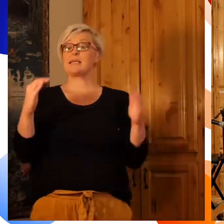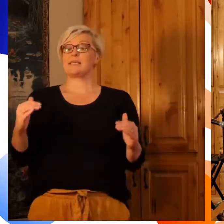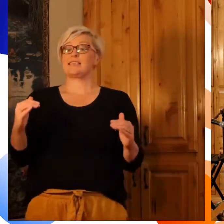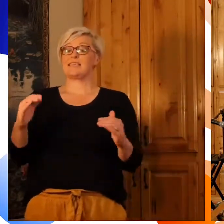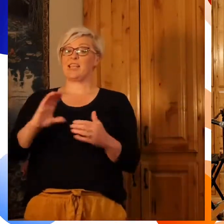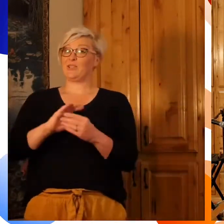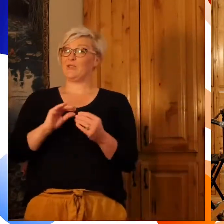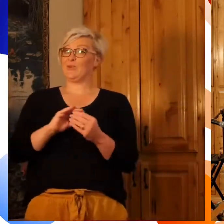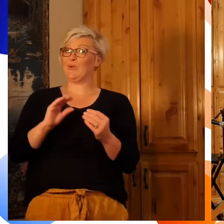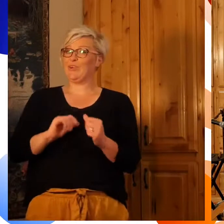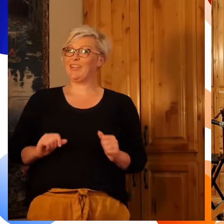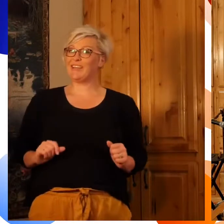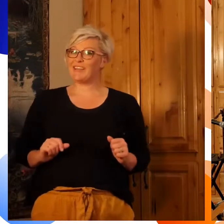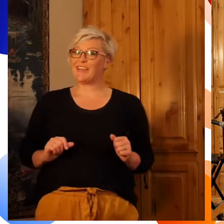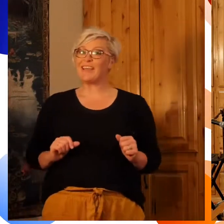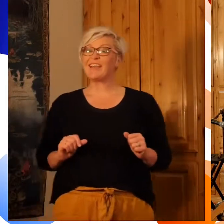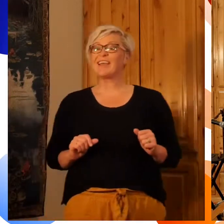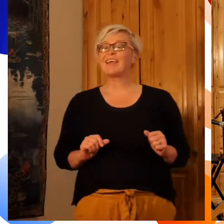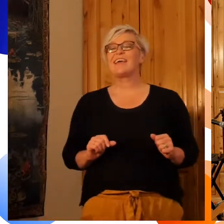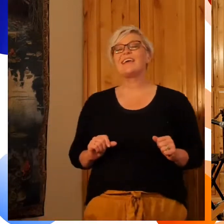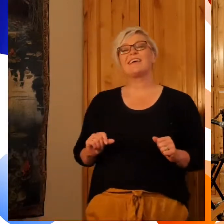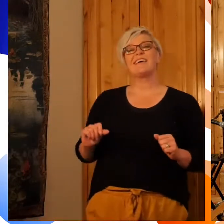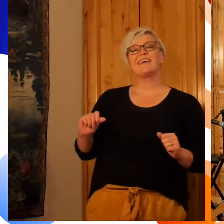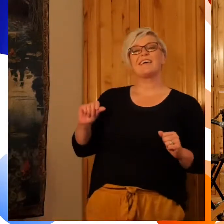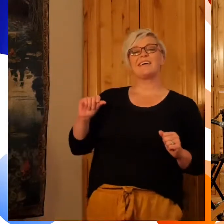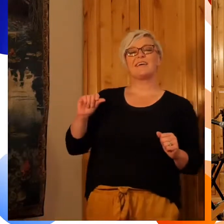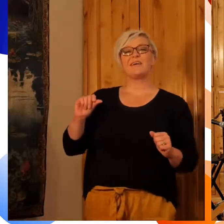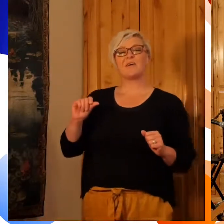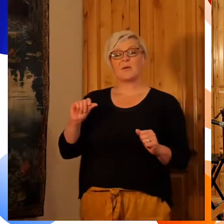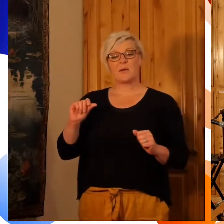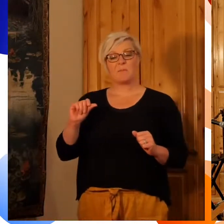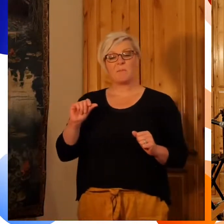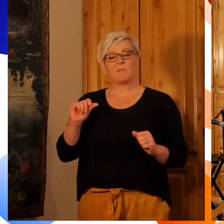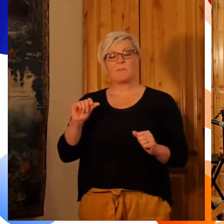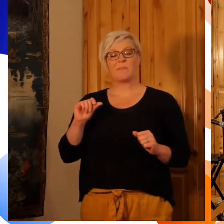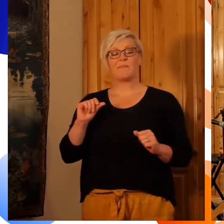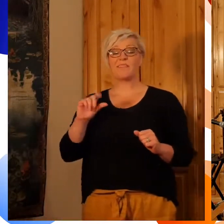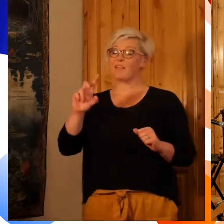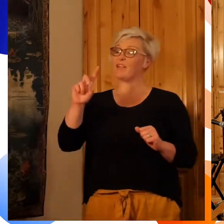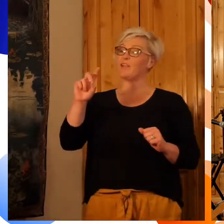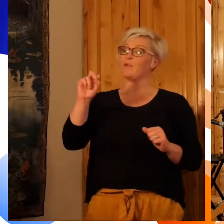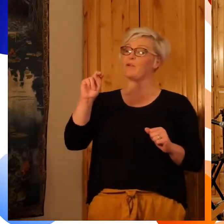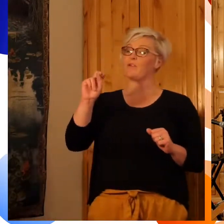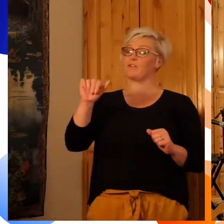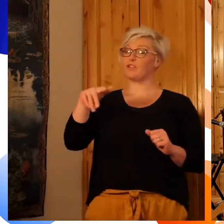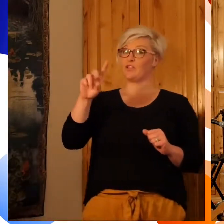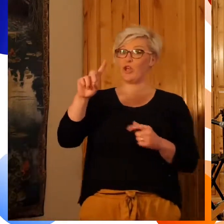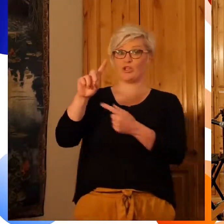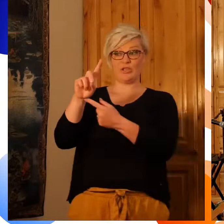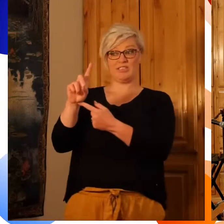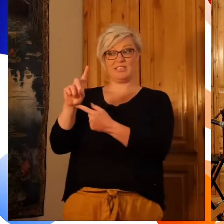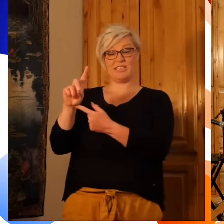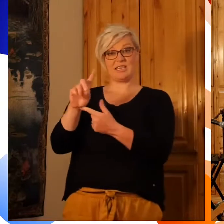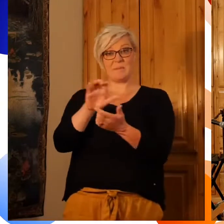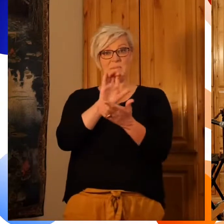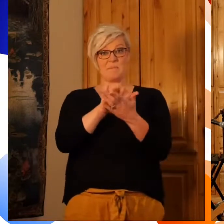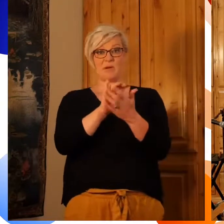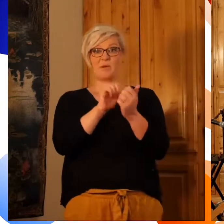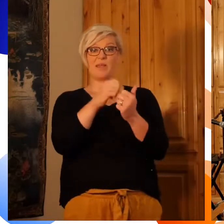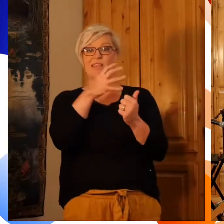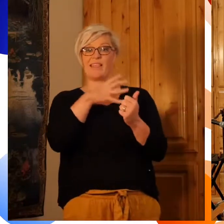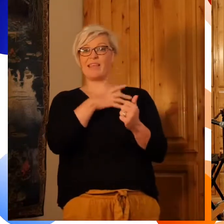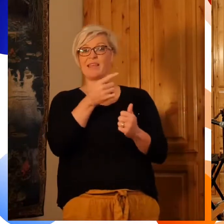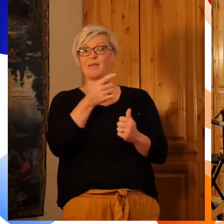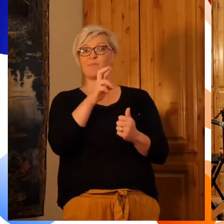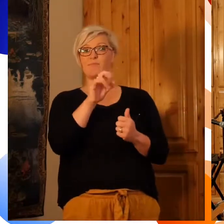this next story, that we're going to tell you is Donald, of course, was married to Lady Priscilla to his great joy. He had